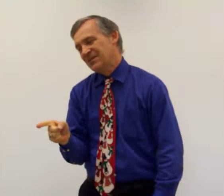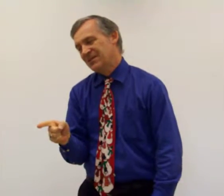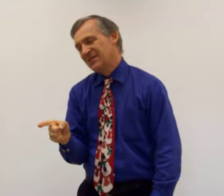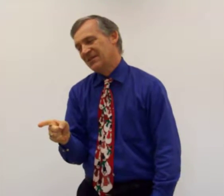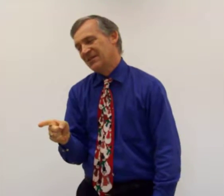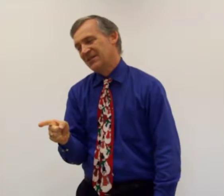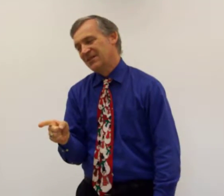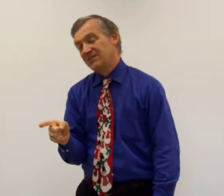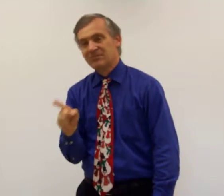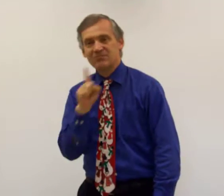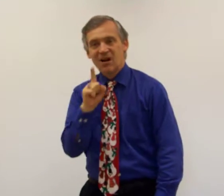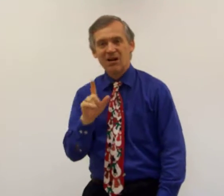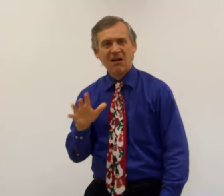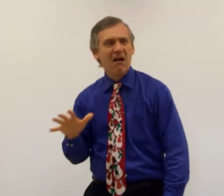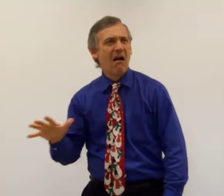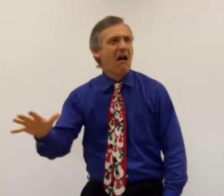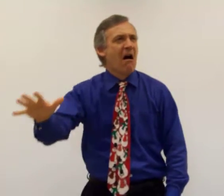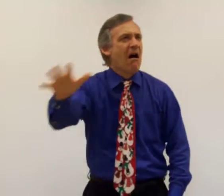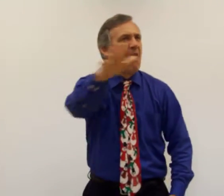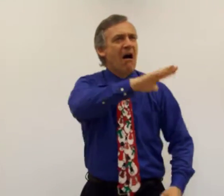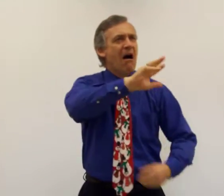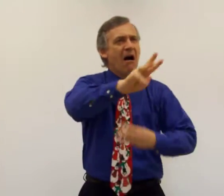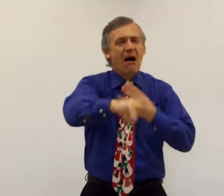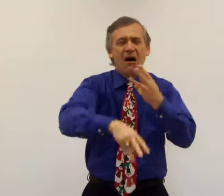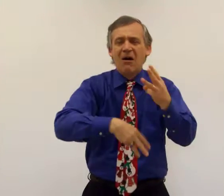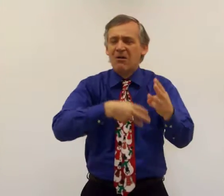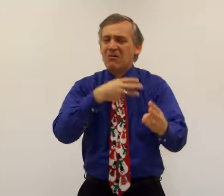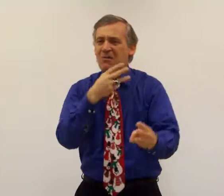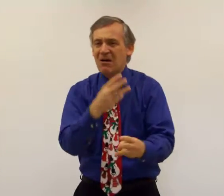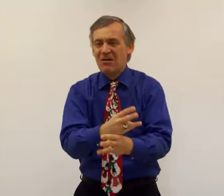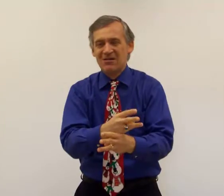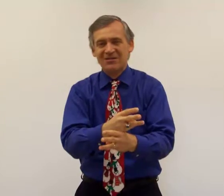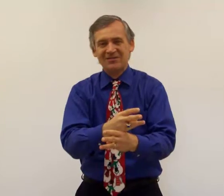All nature rejoiced with him on his bridal day.